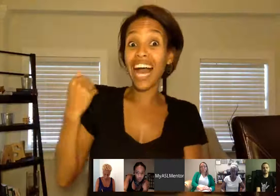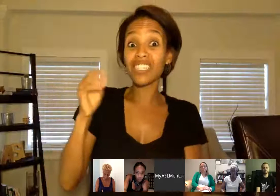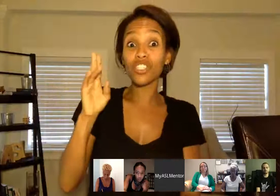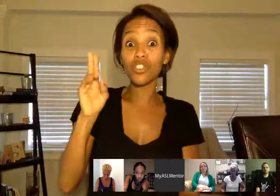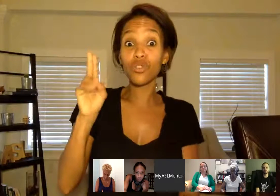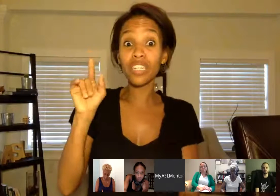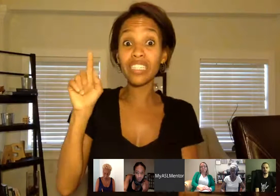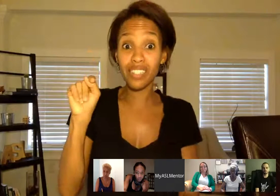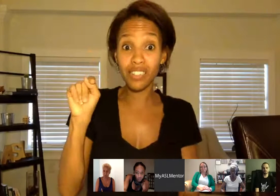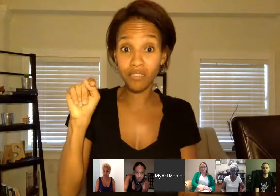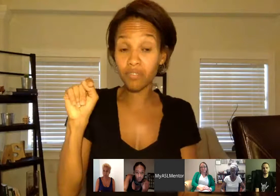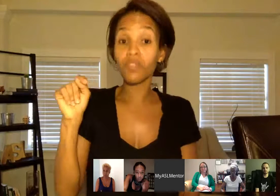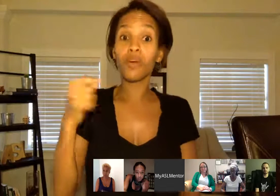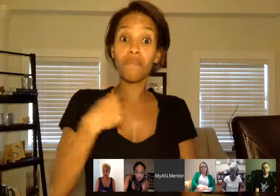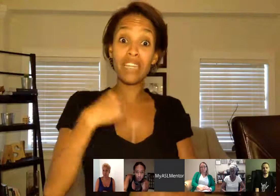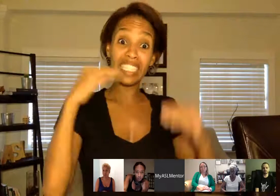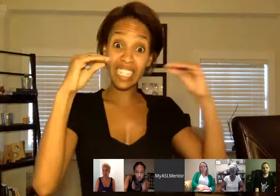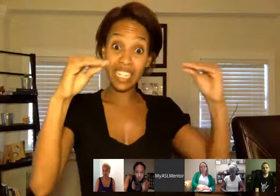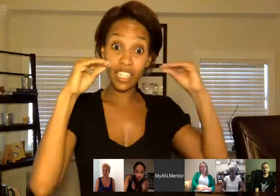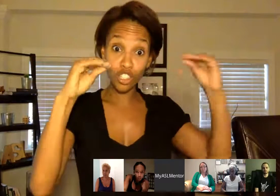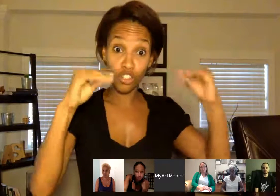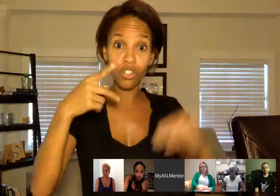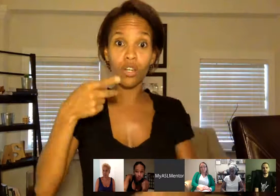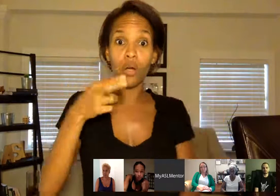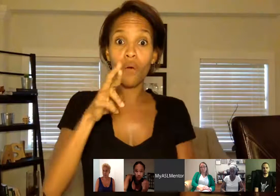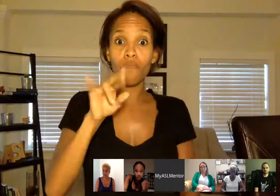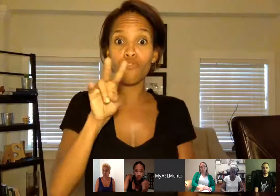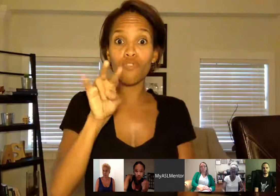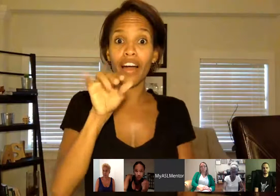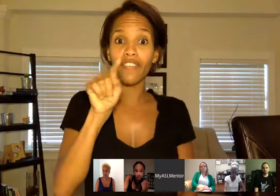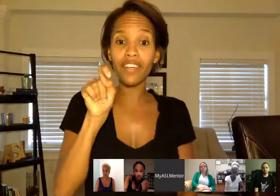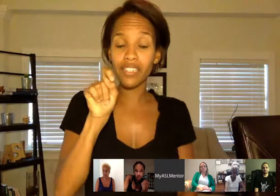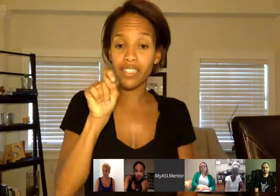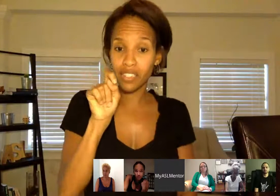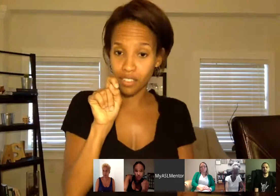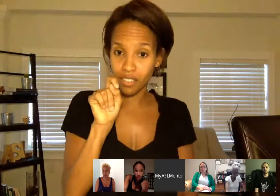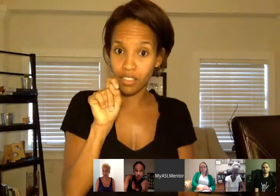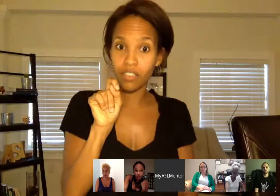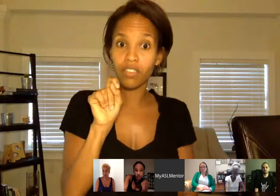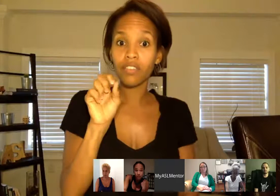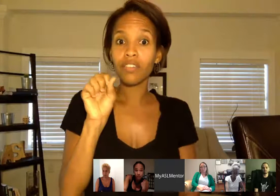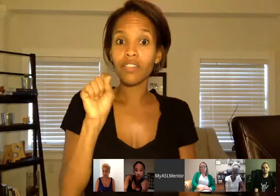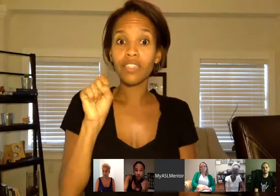do last unit, me teach, private